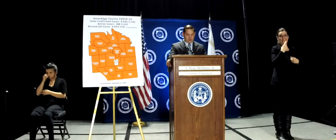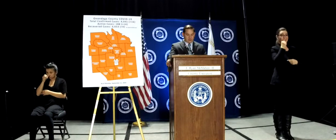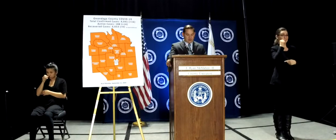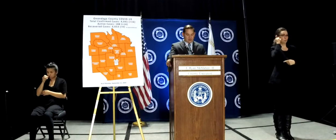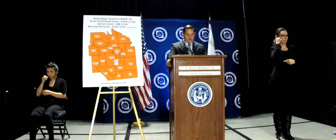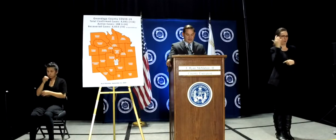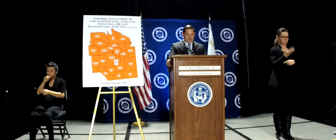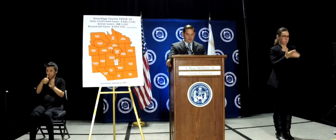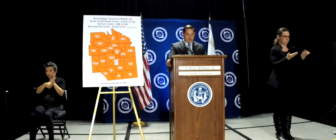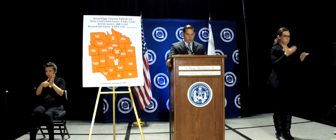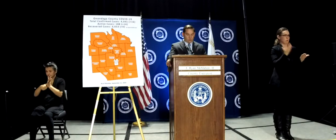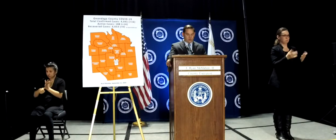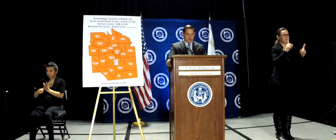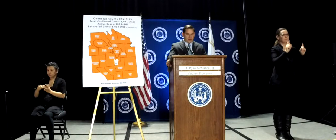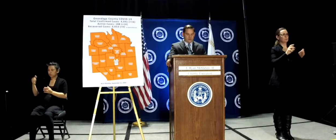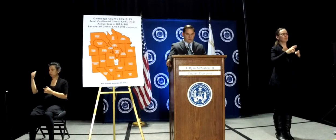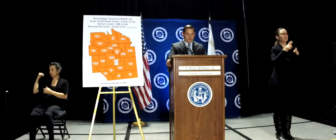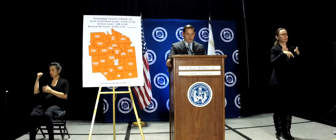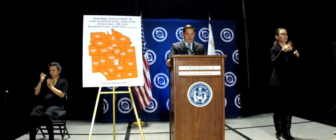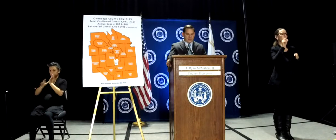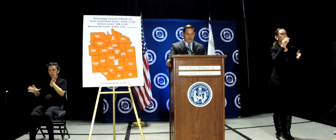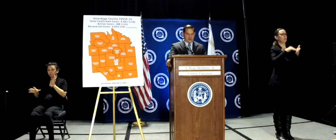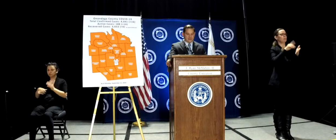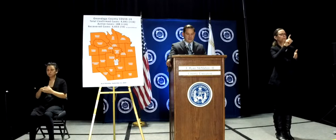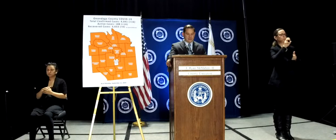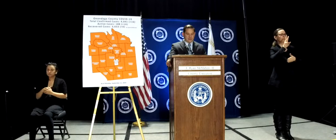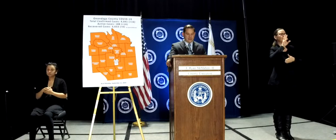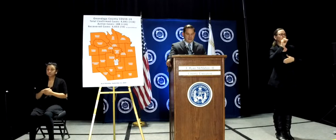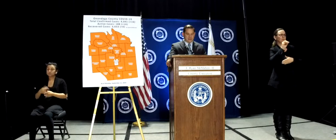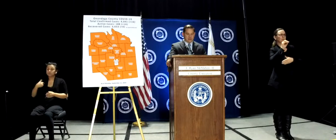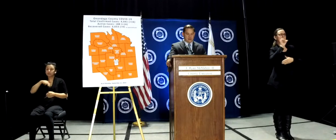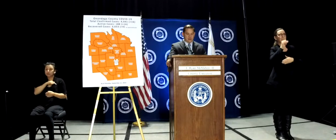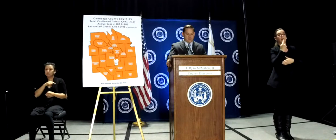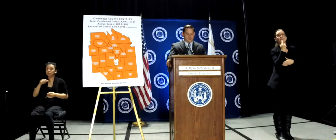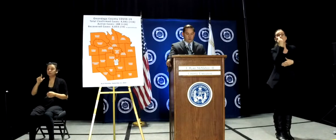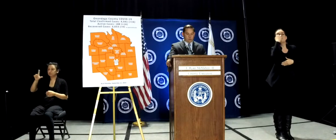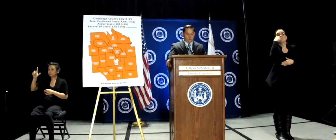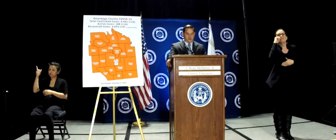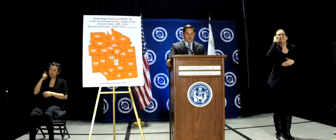yesterday. Our 7-day rolling average for diagnostic tests,